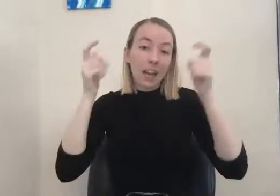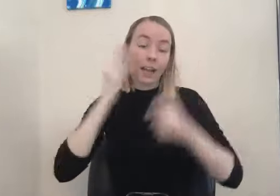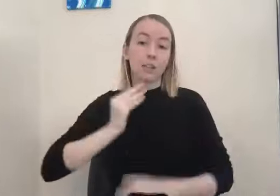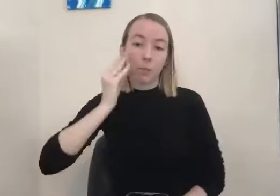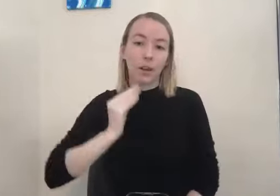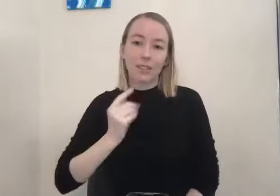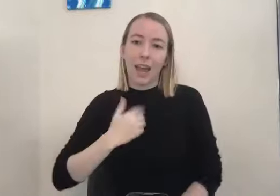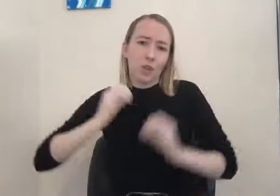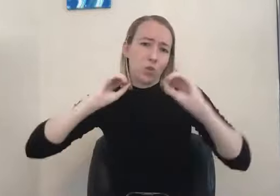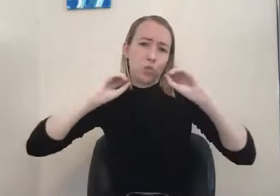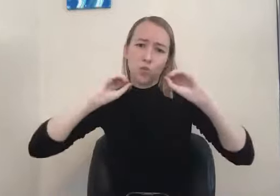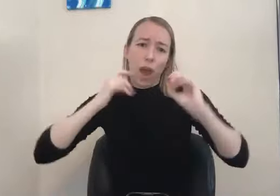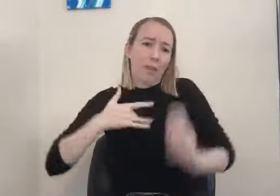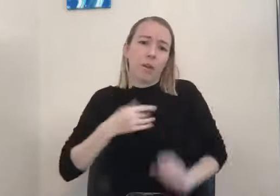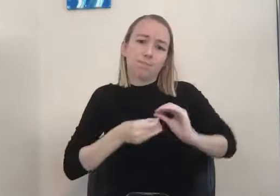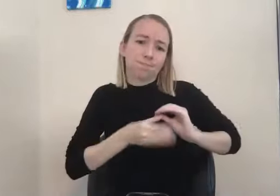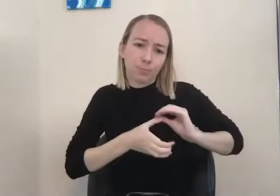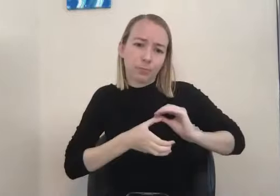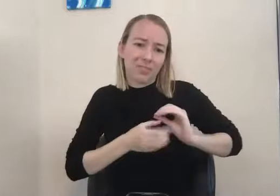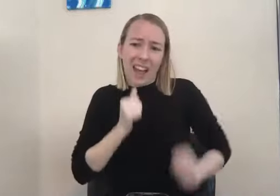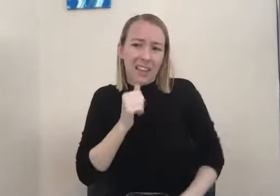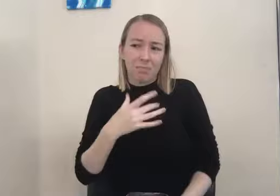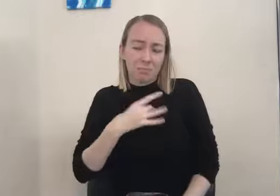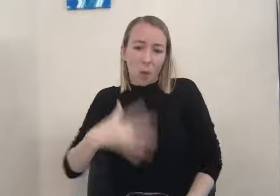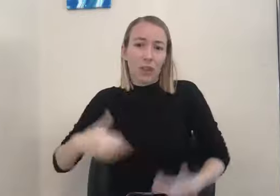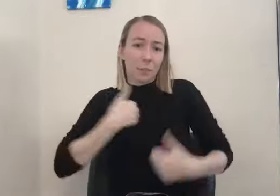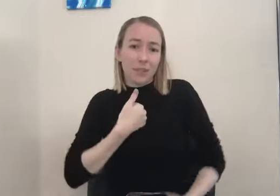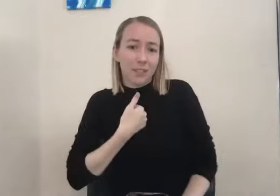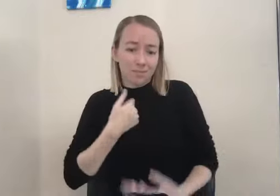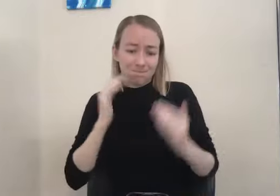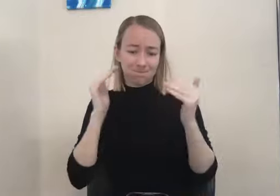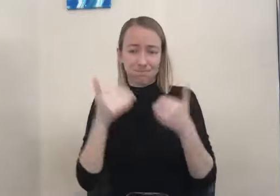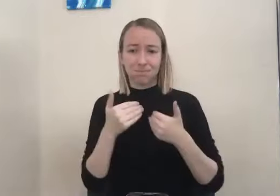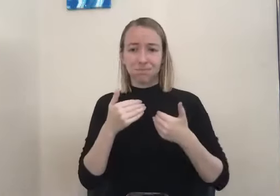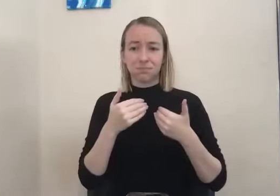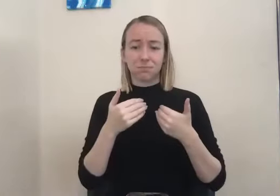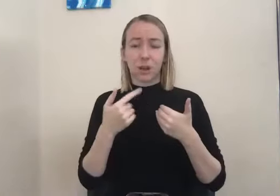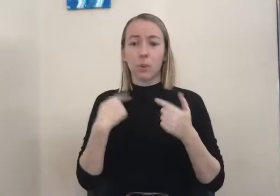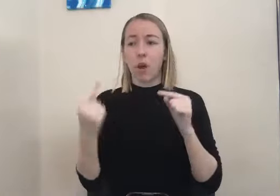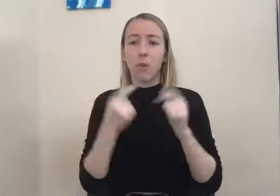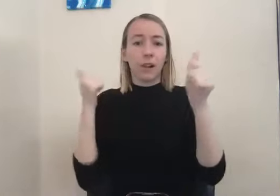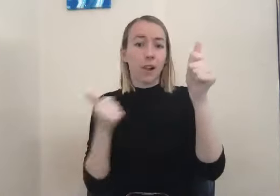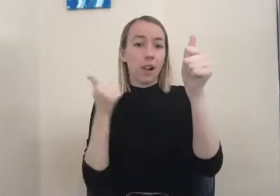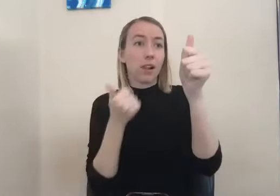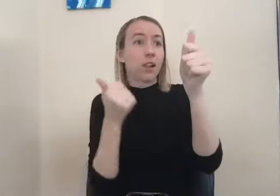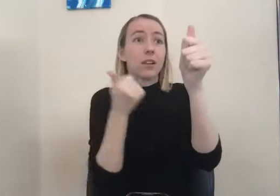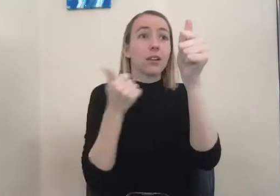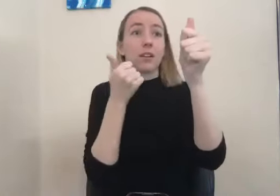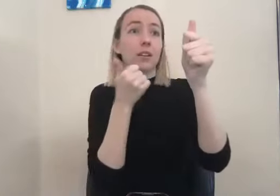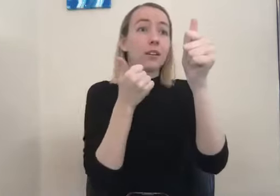you realise that you're taking your mother to places that she probably doesn't want to go, and that's why she's kicking off? And that's why she's doing what